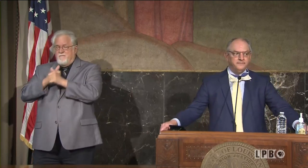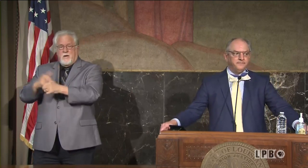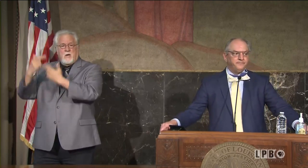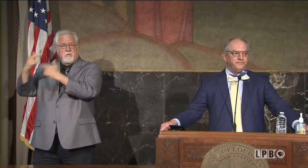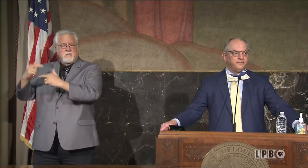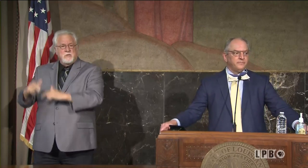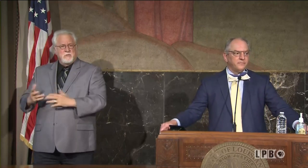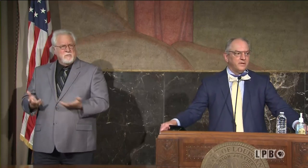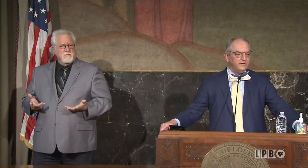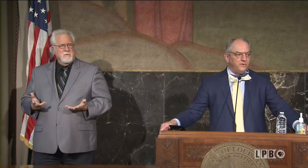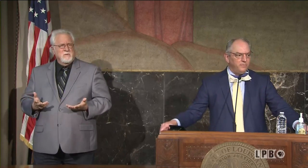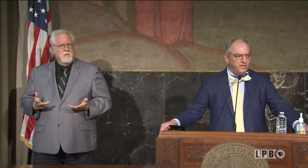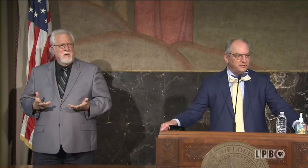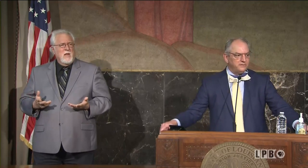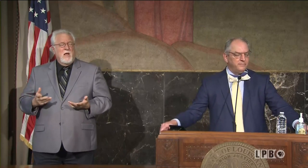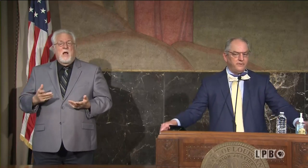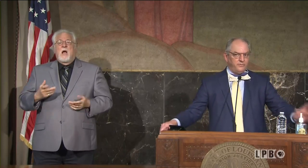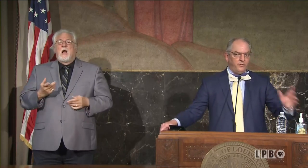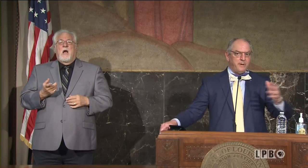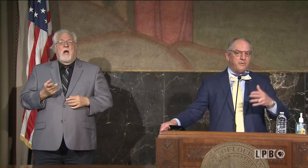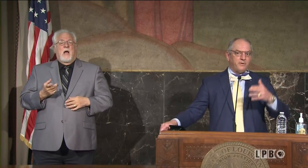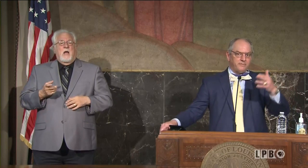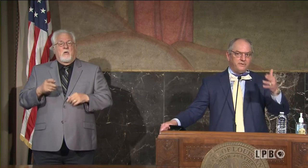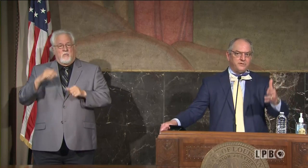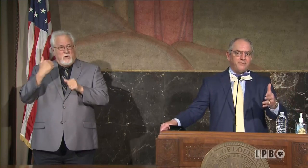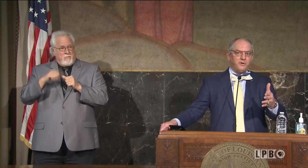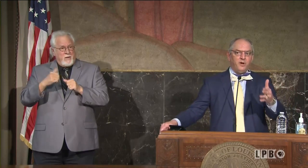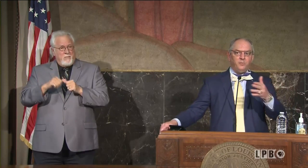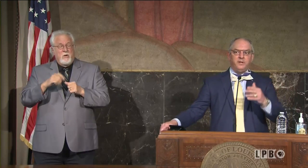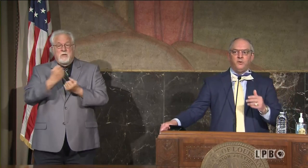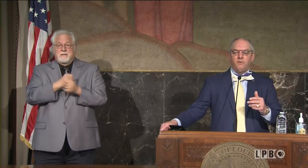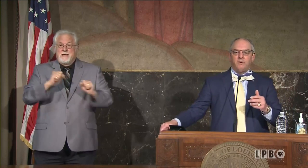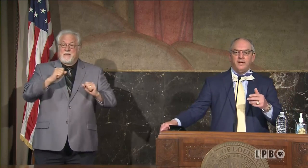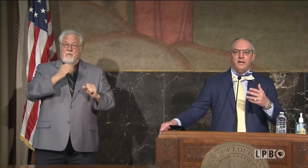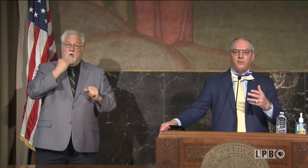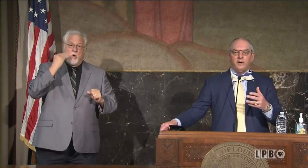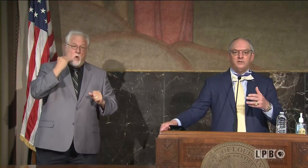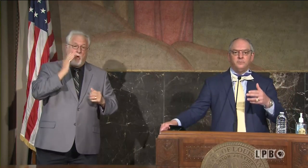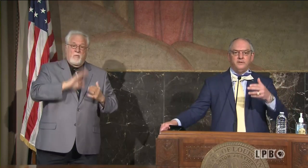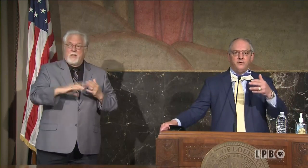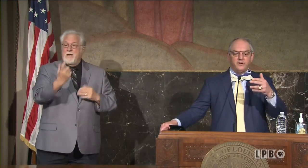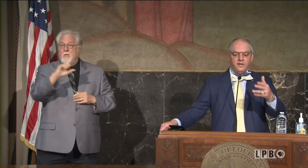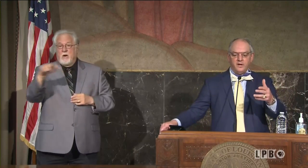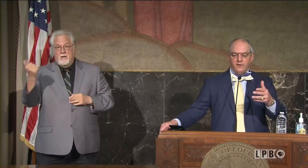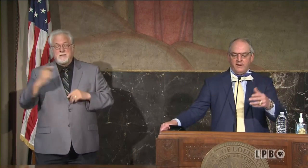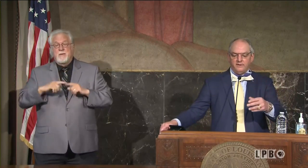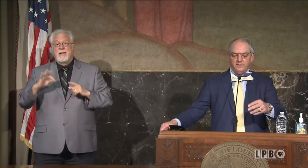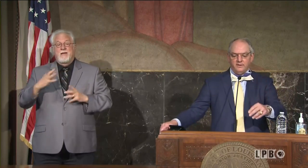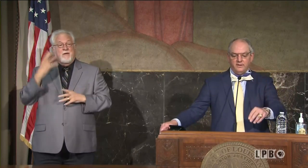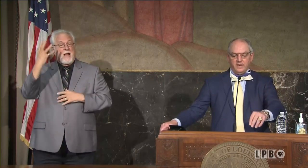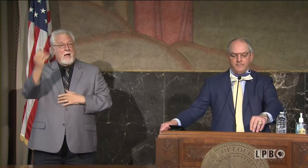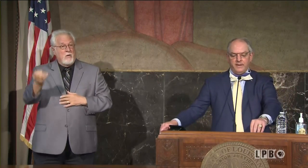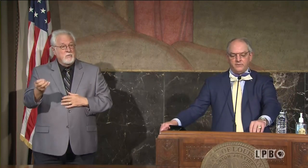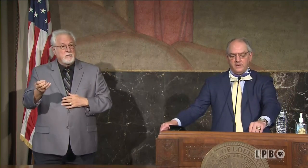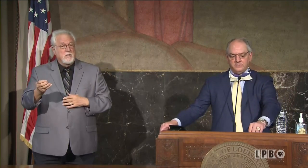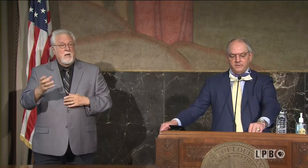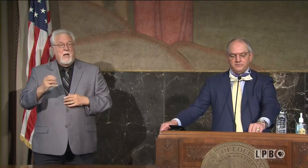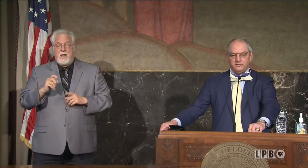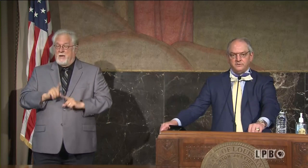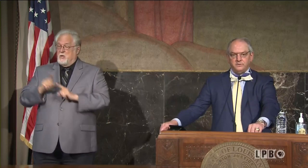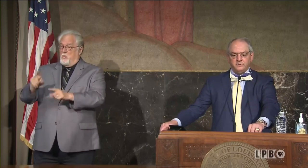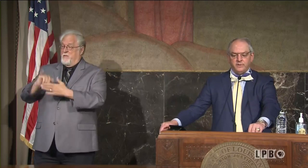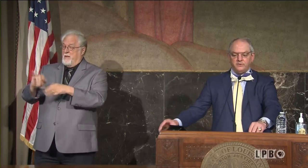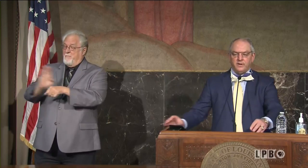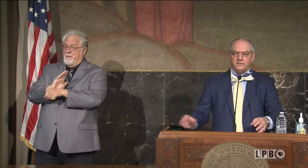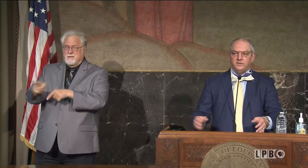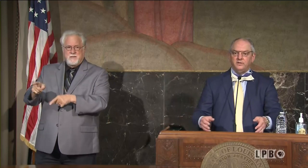place. If you must, remember, you're safer at home than you are anywhere else, but if you're going to go out and patronize